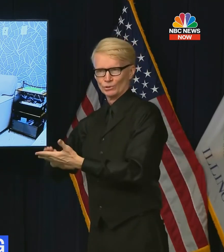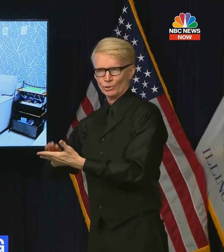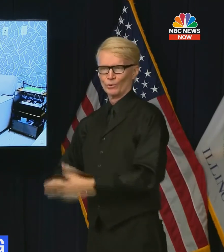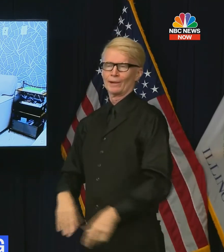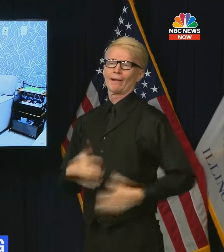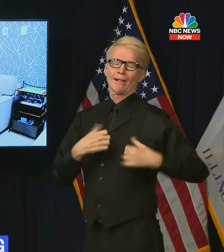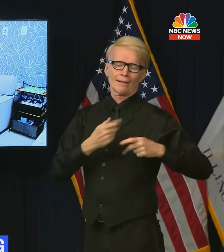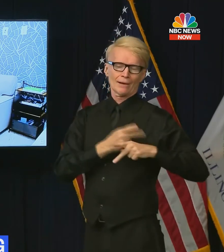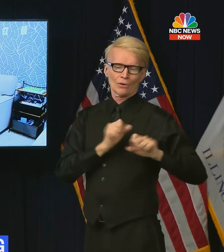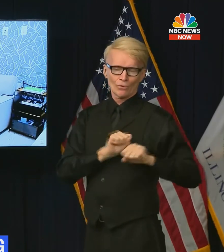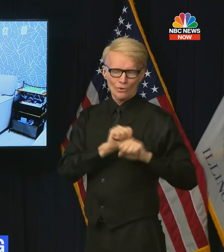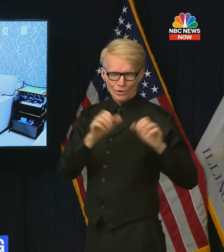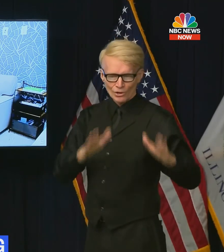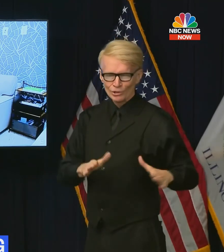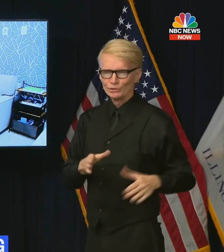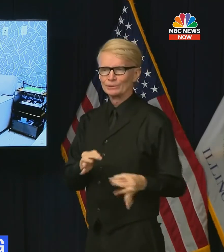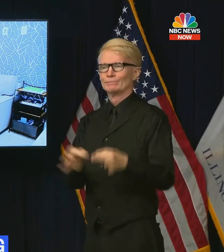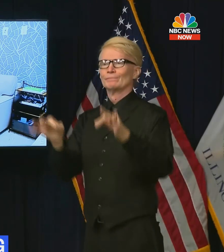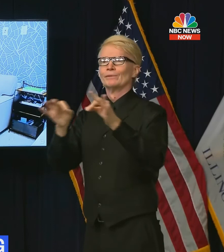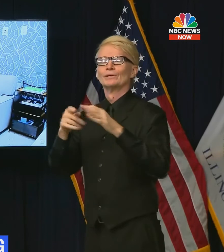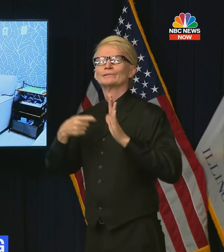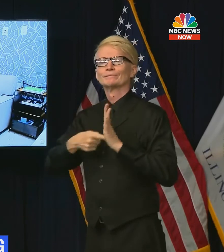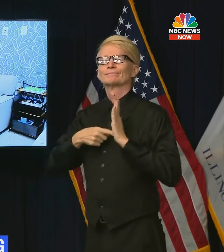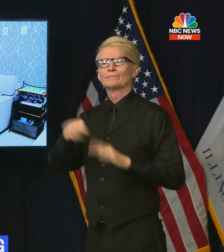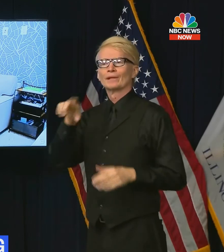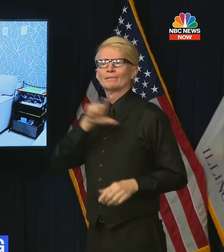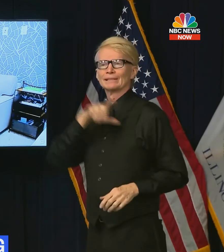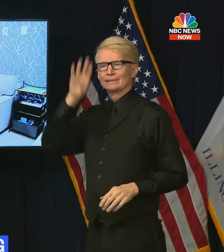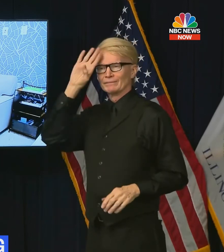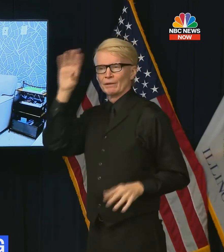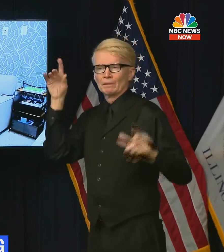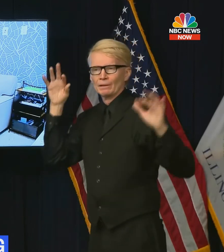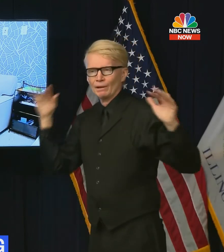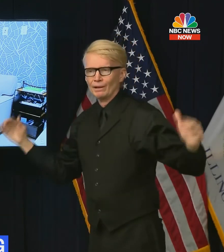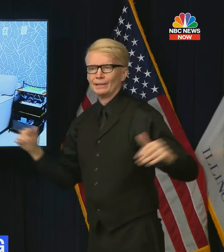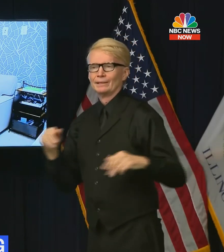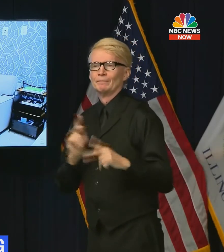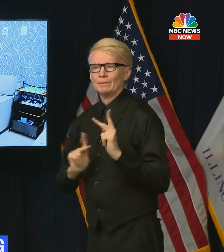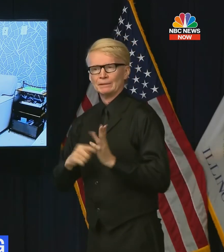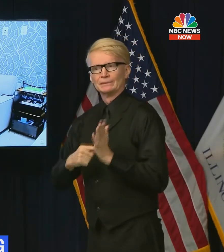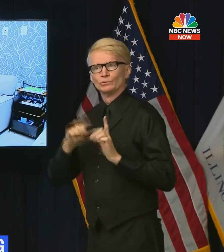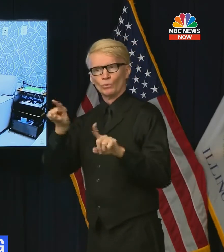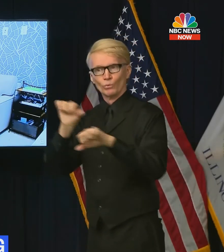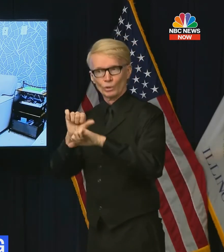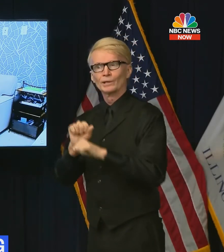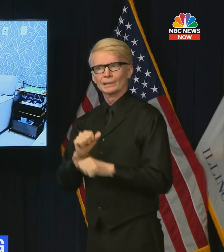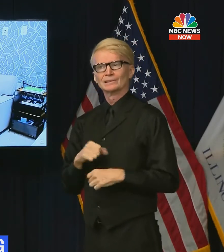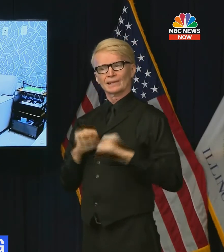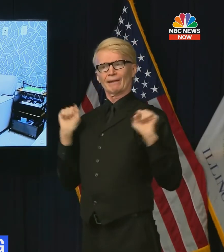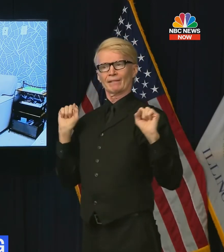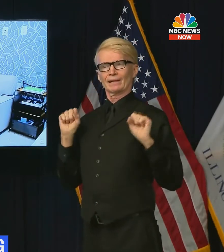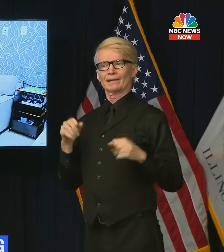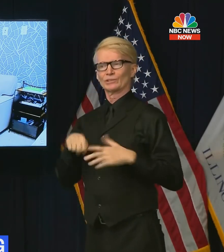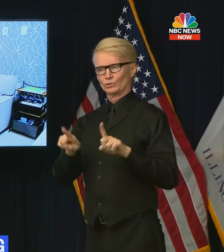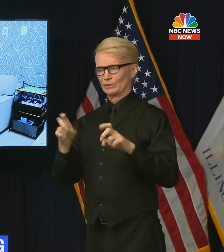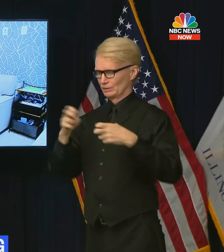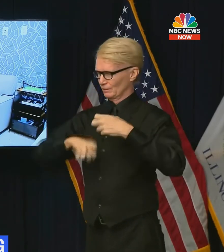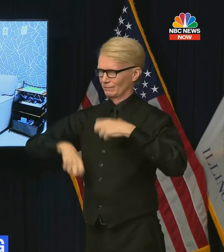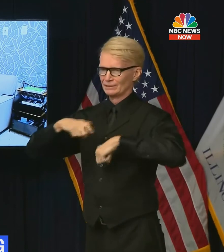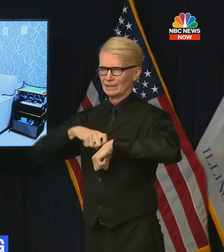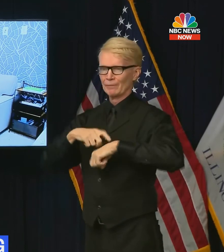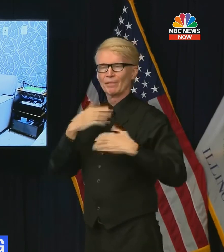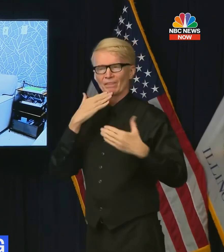workers in their jobs, but in their jobs safely as we get through this very difficult time. Thank you, and I look forward to